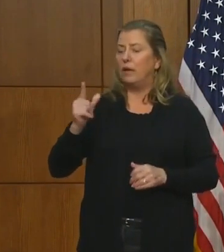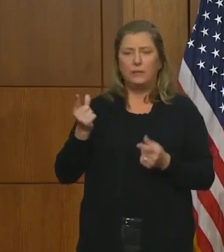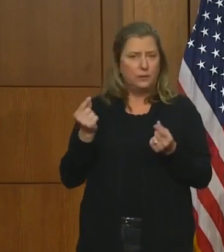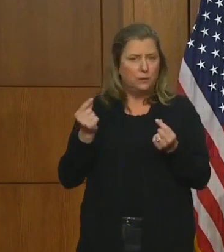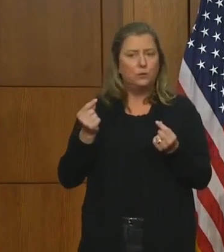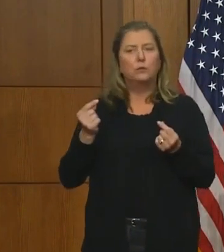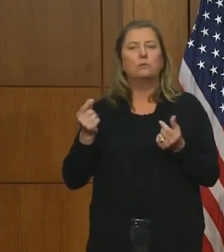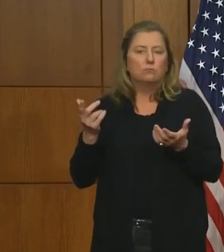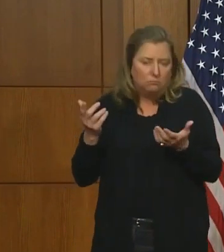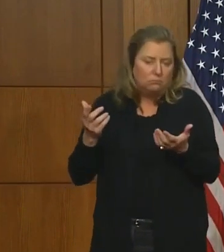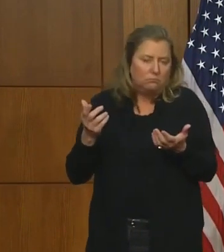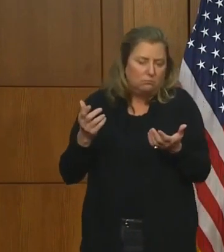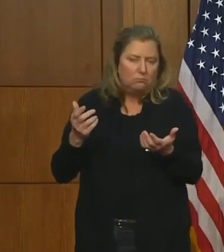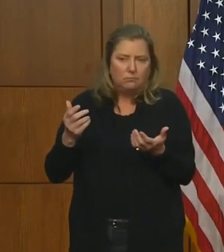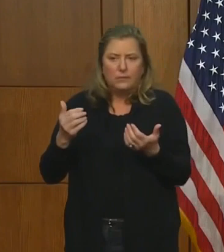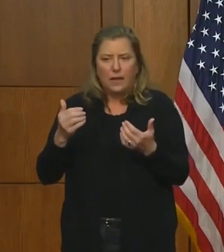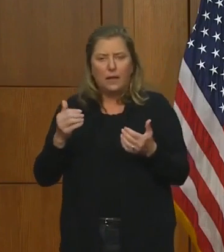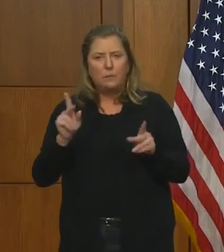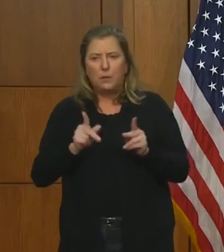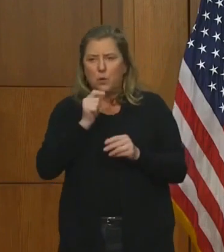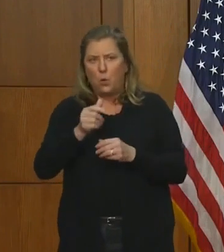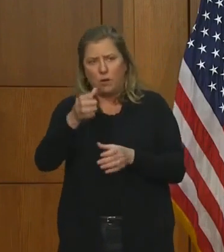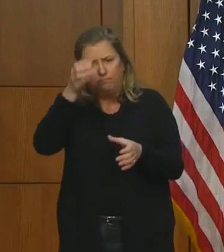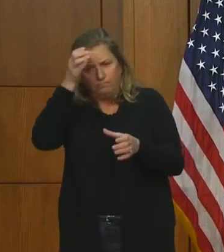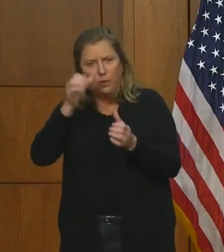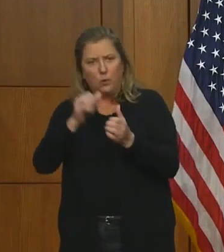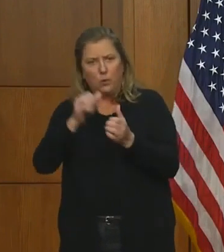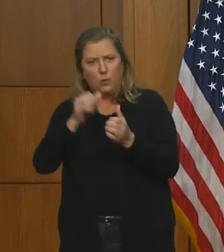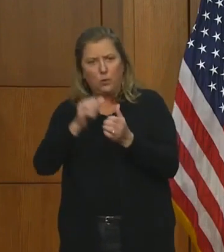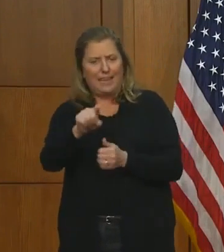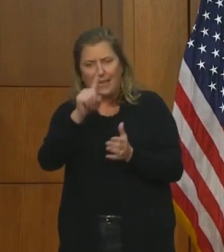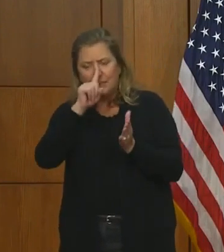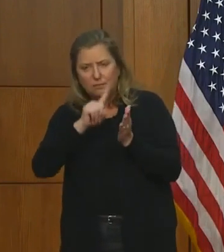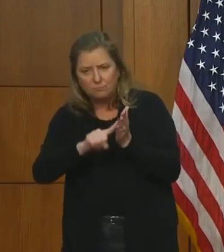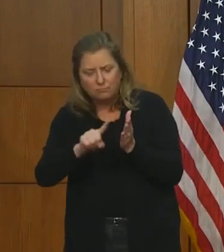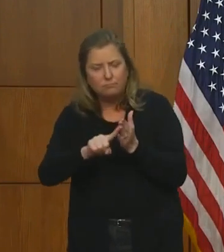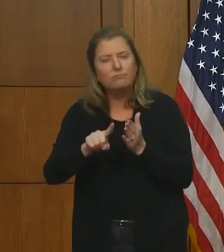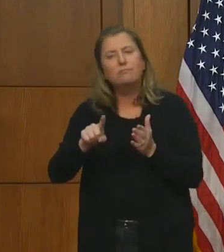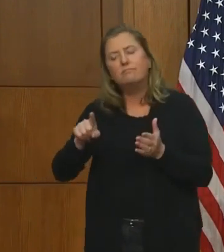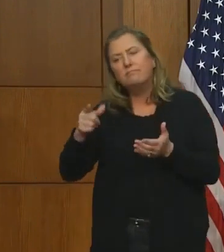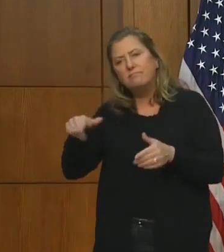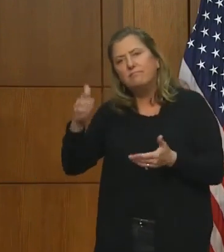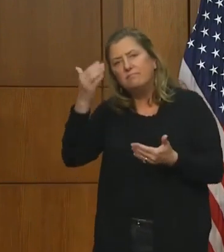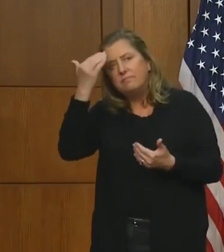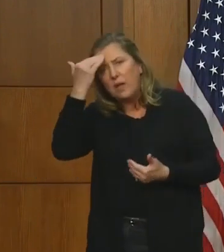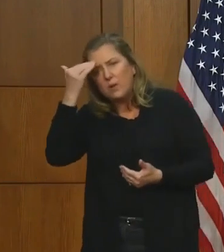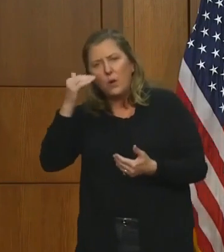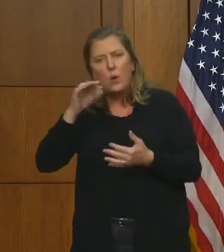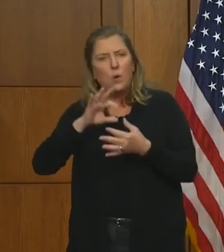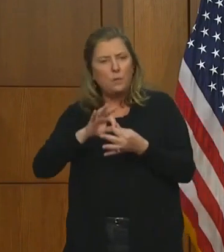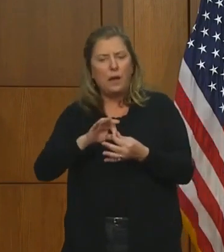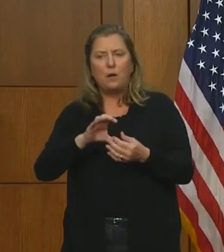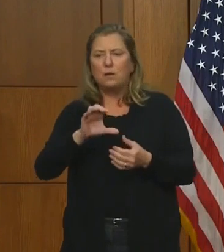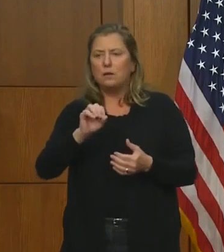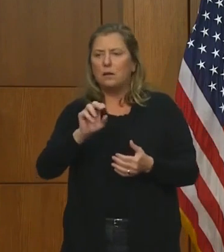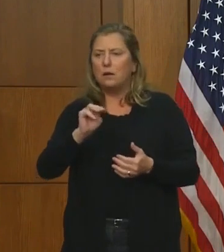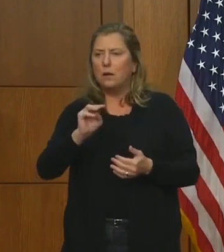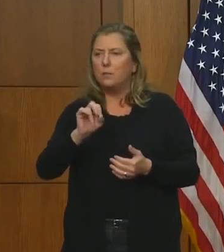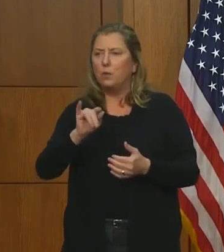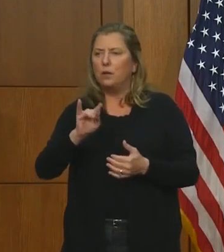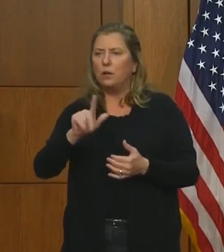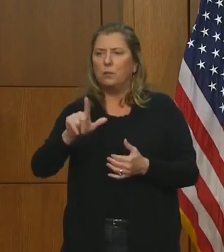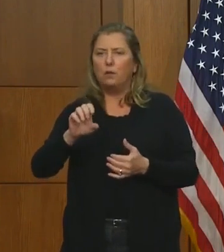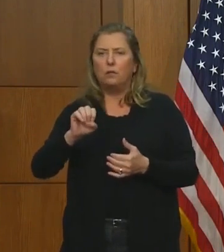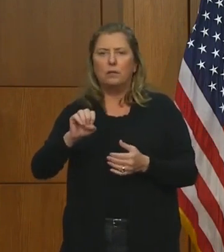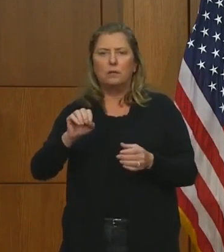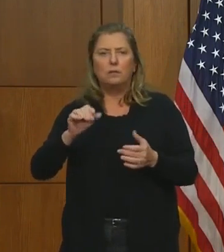very skilled case investigators, communicable disease investigators who go